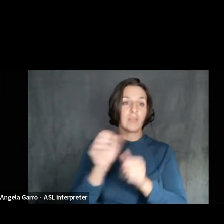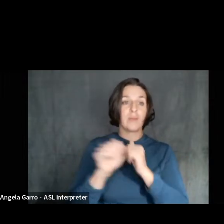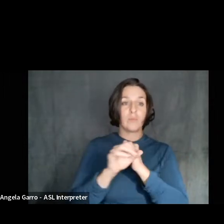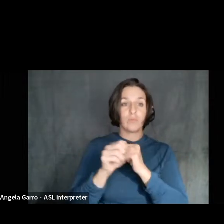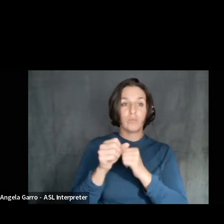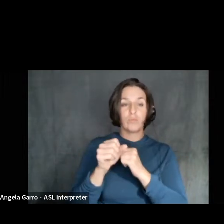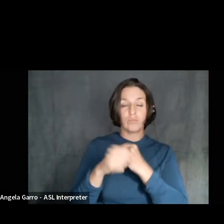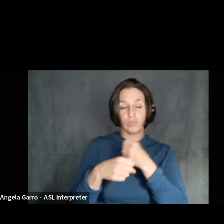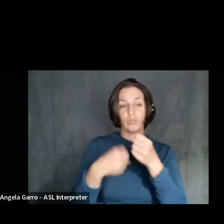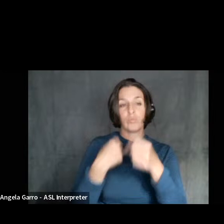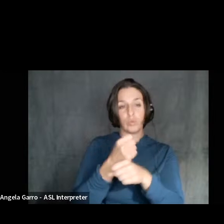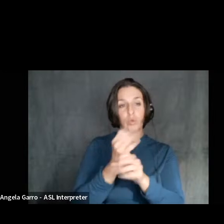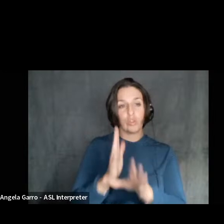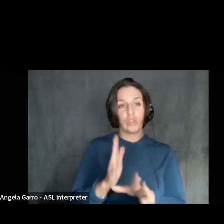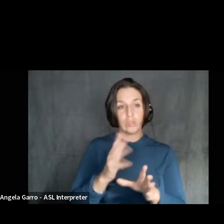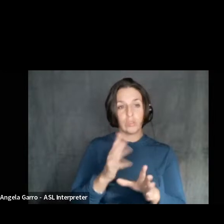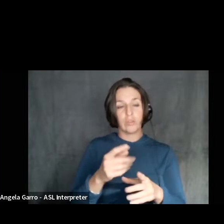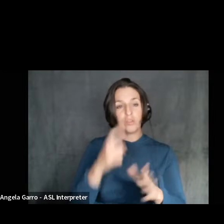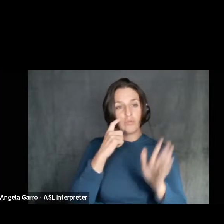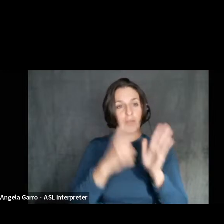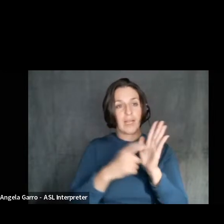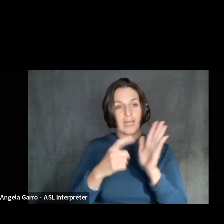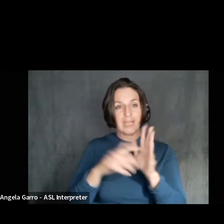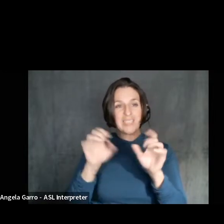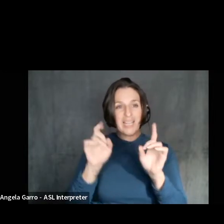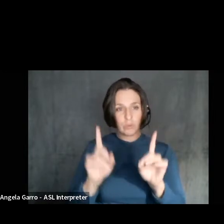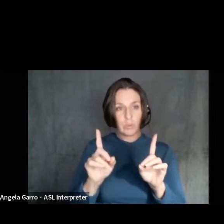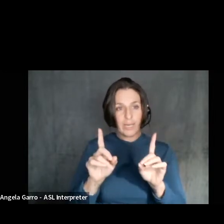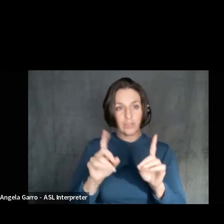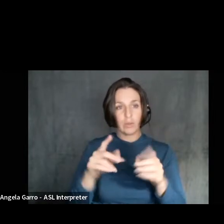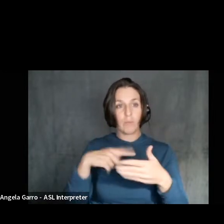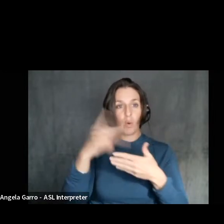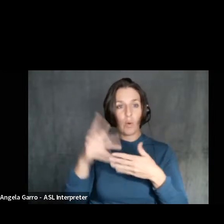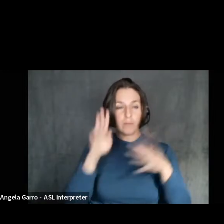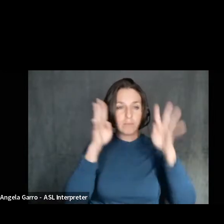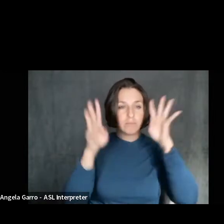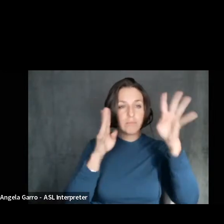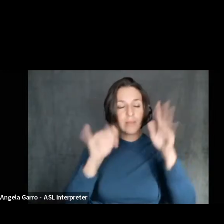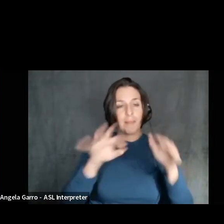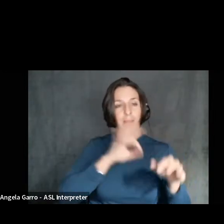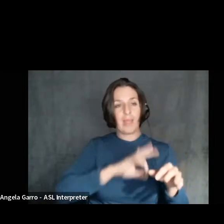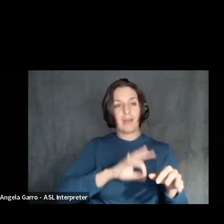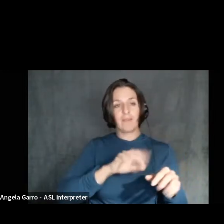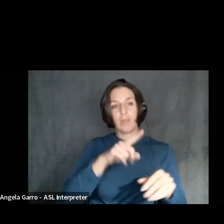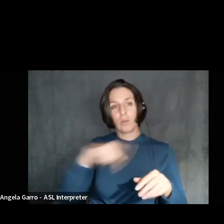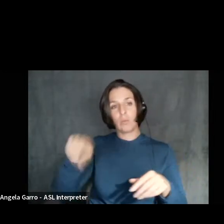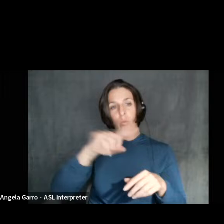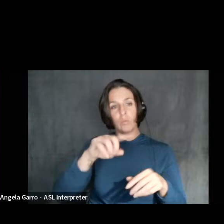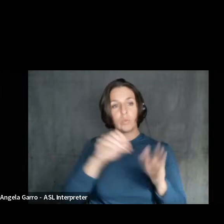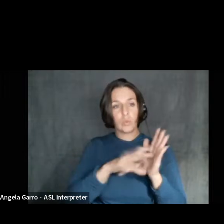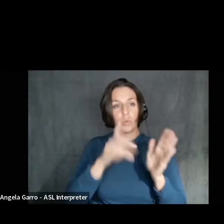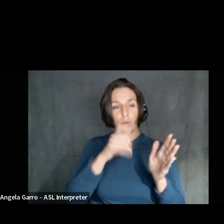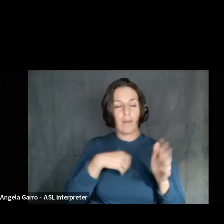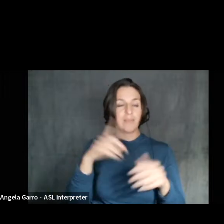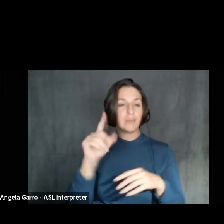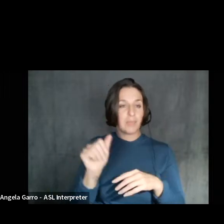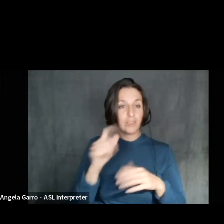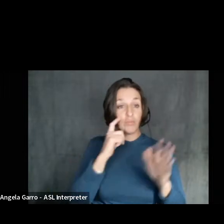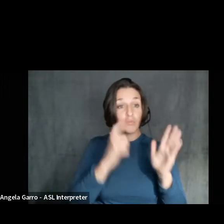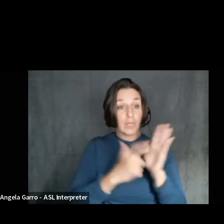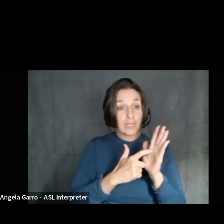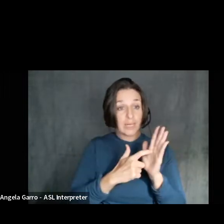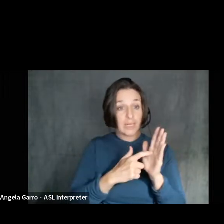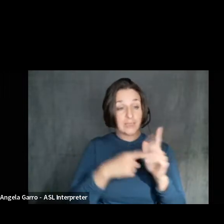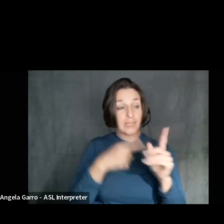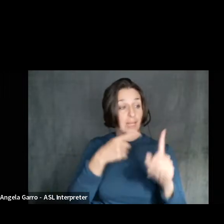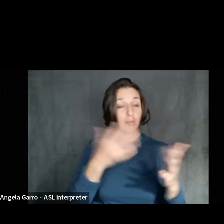recognize especially innovative educational programs in California that benefit students with disabilities. The recognition aims to